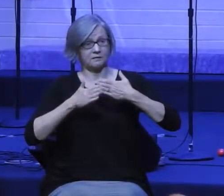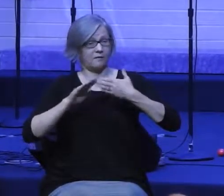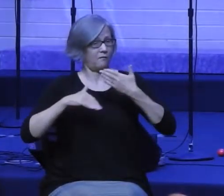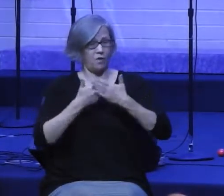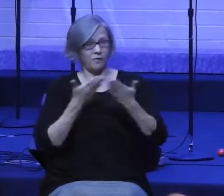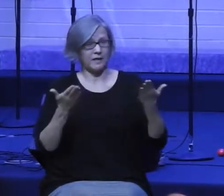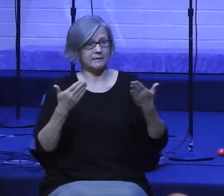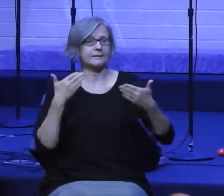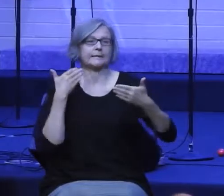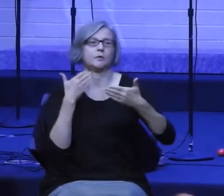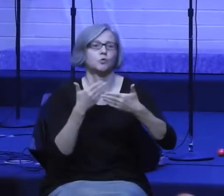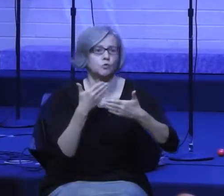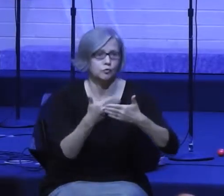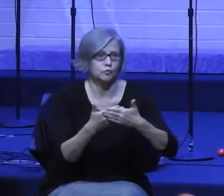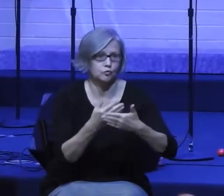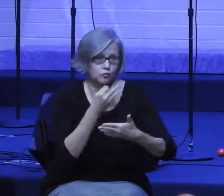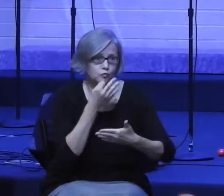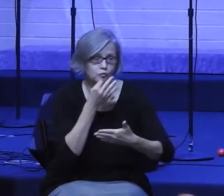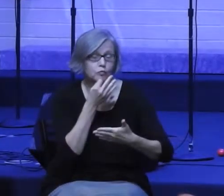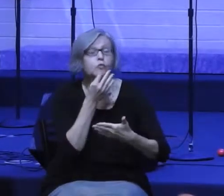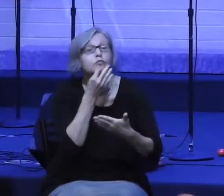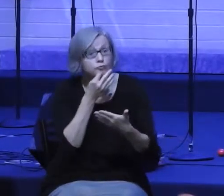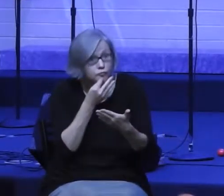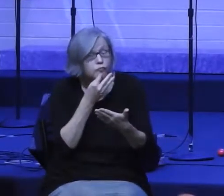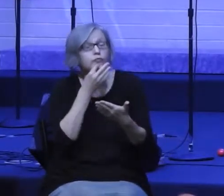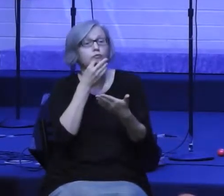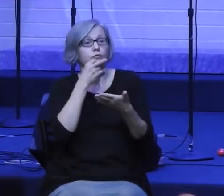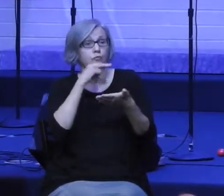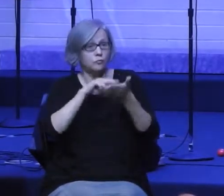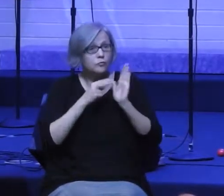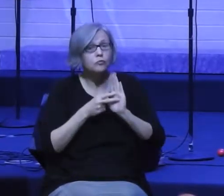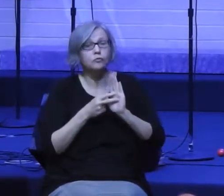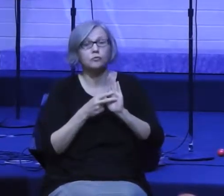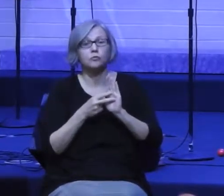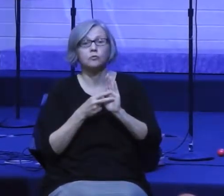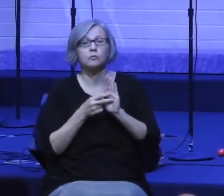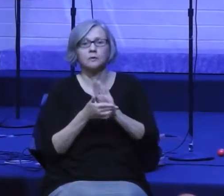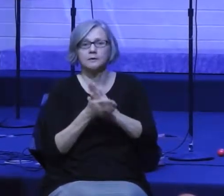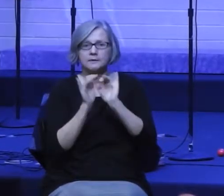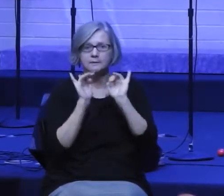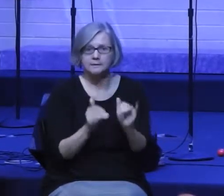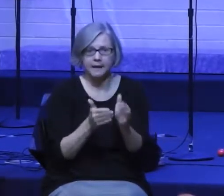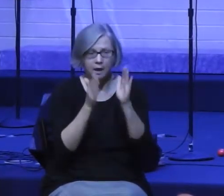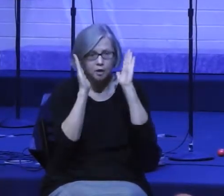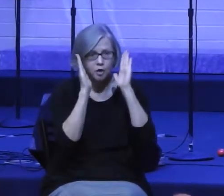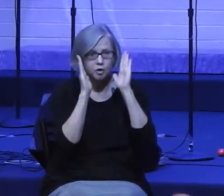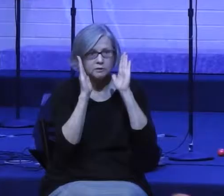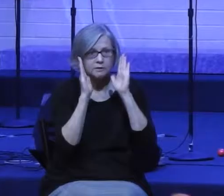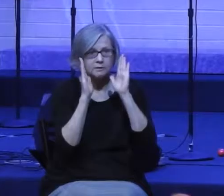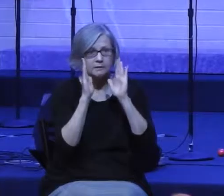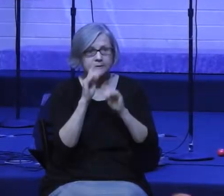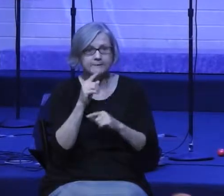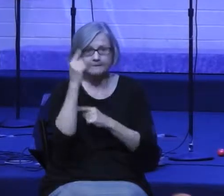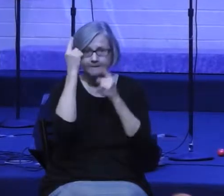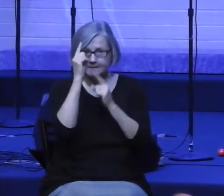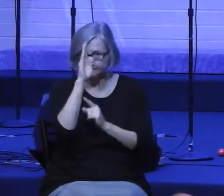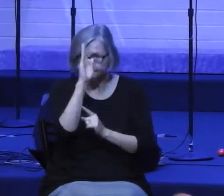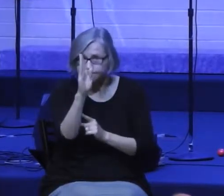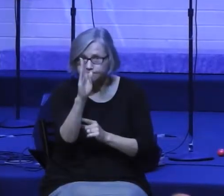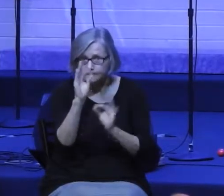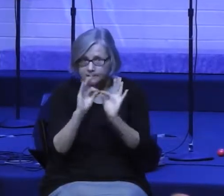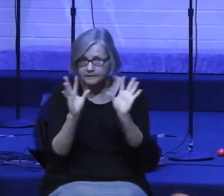message. Read with me either in your Bibles or on the screen. Peter says,